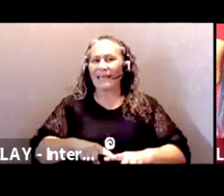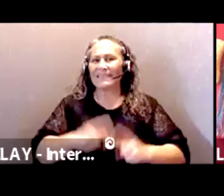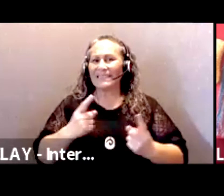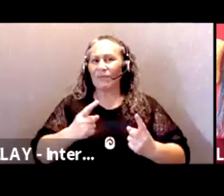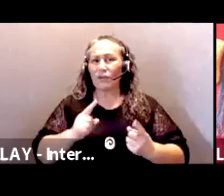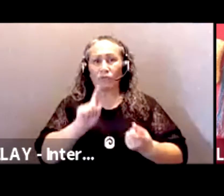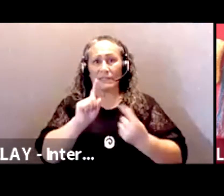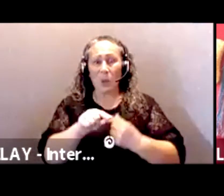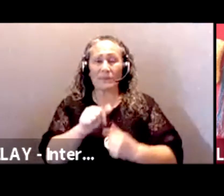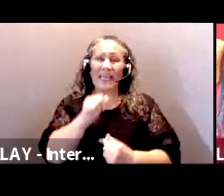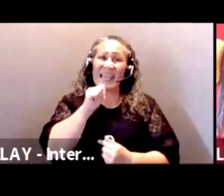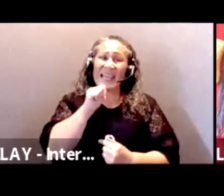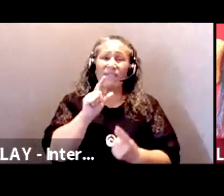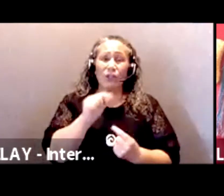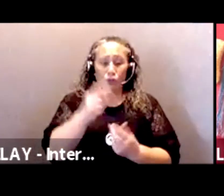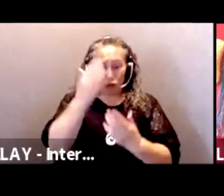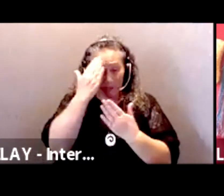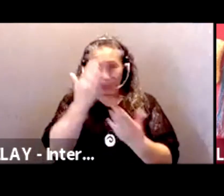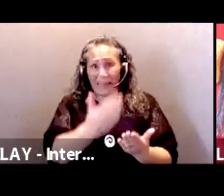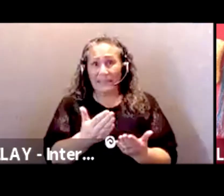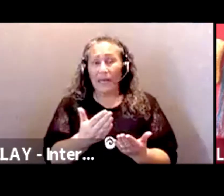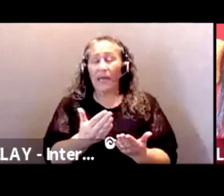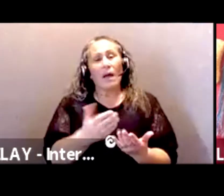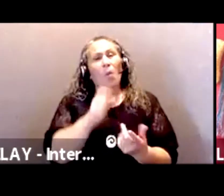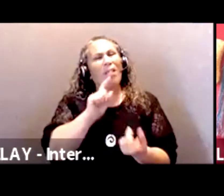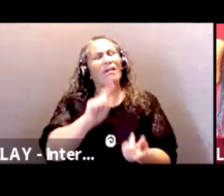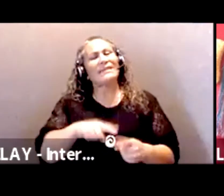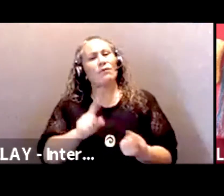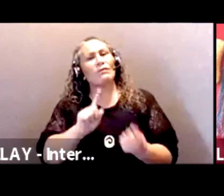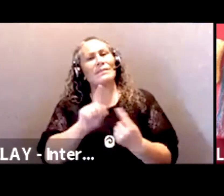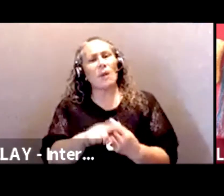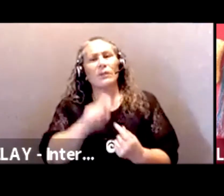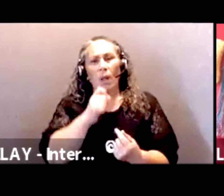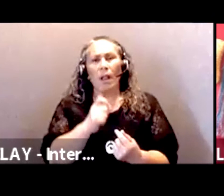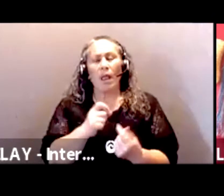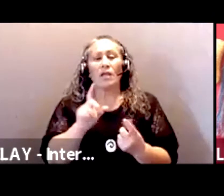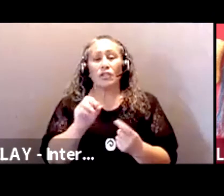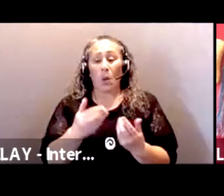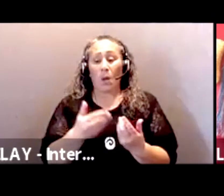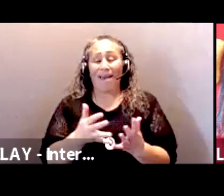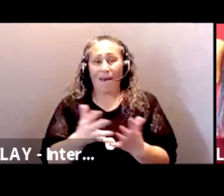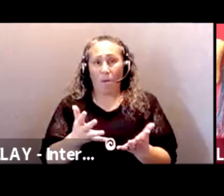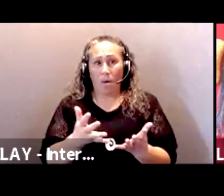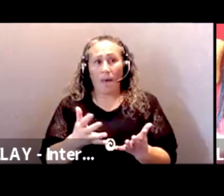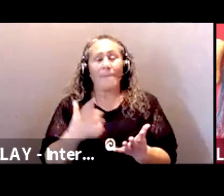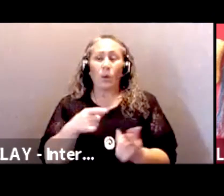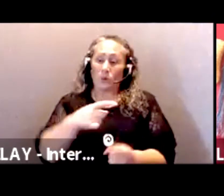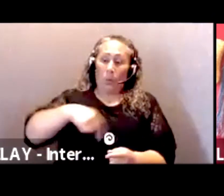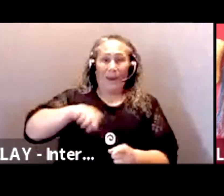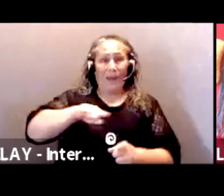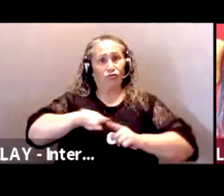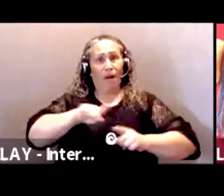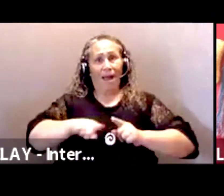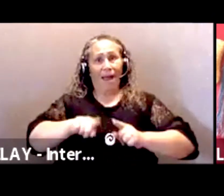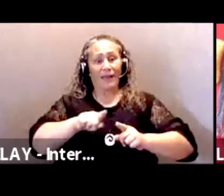you do it with respect, you're going to get a different response. And so the way that, because we're all trying to stay